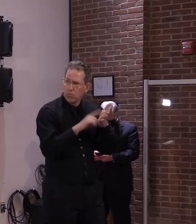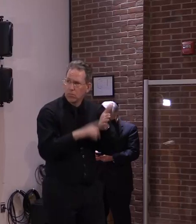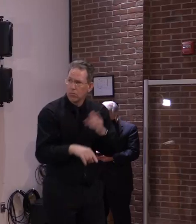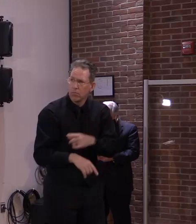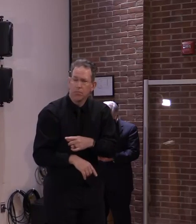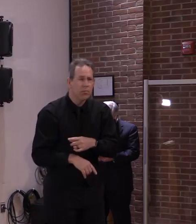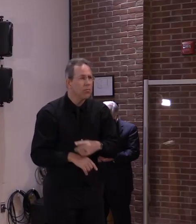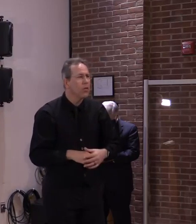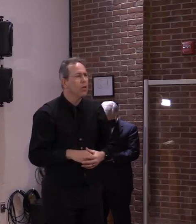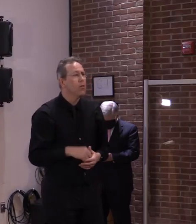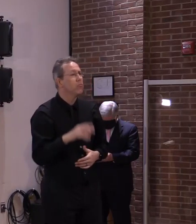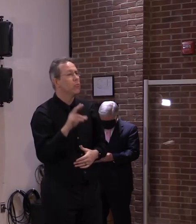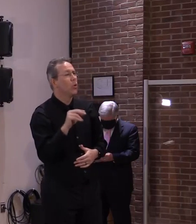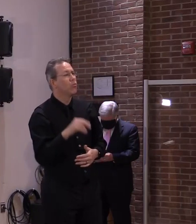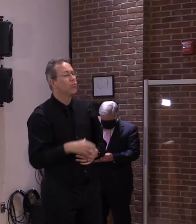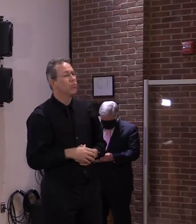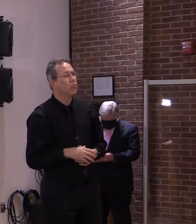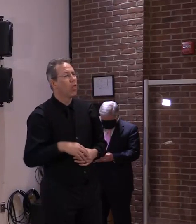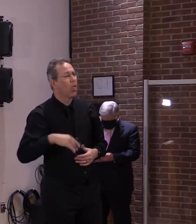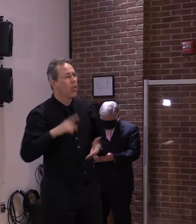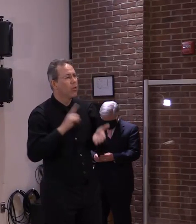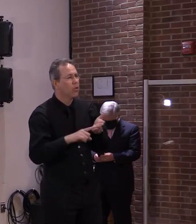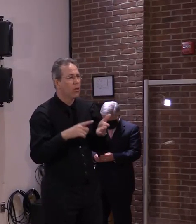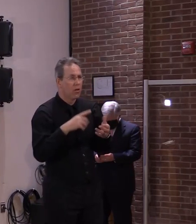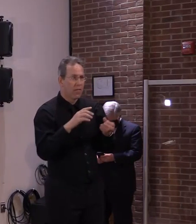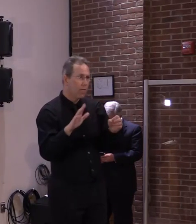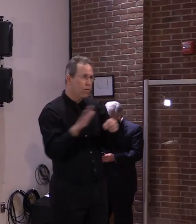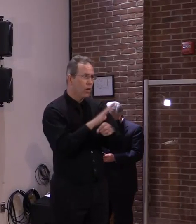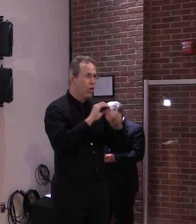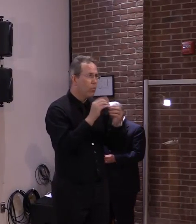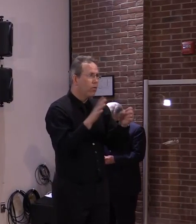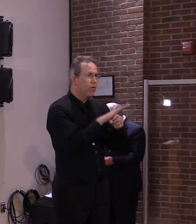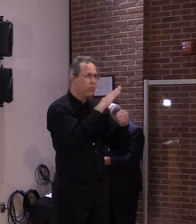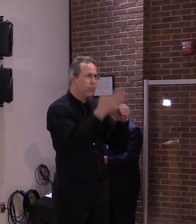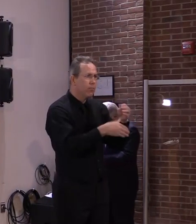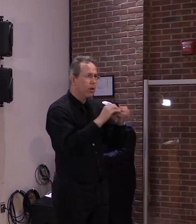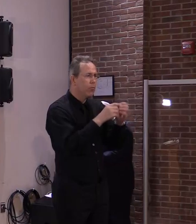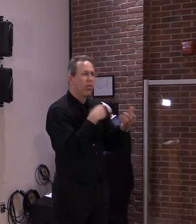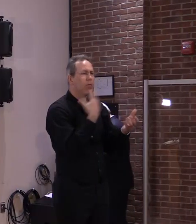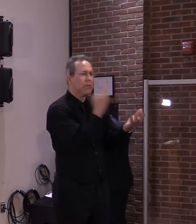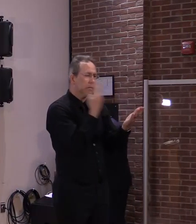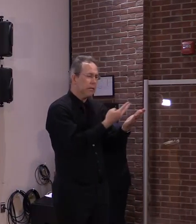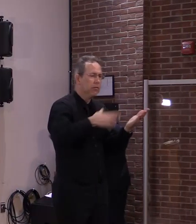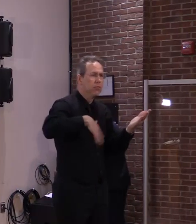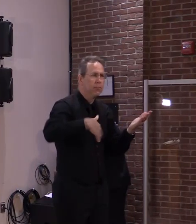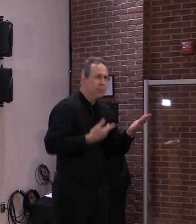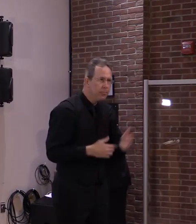At the moment, when the very earliest part of this, the count